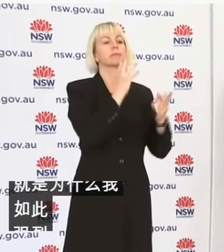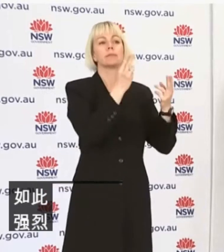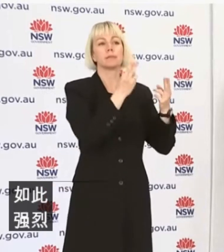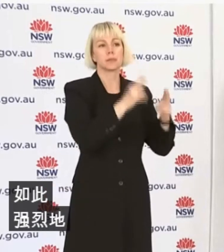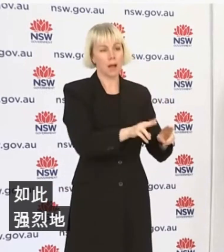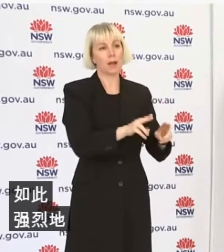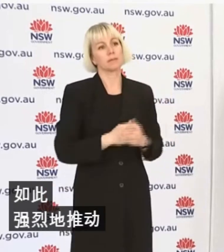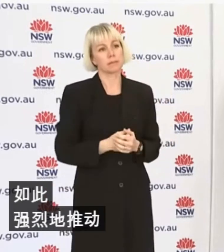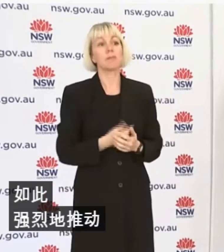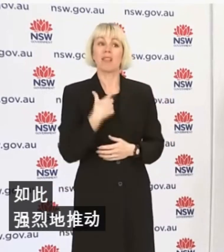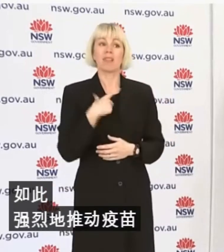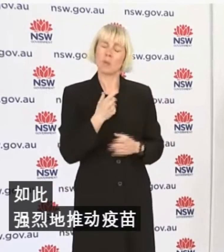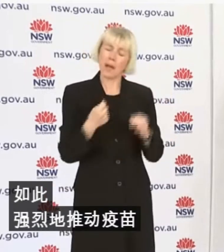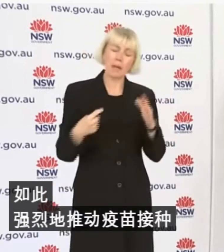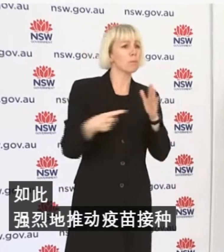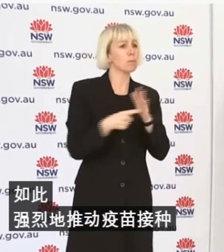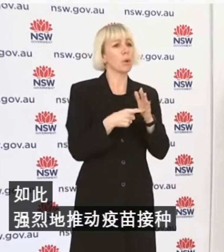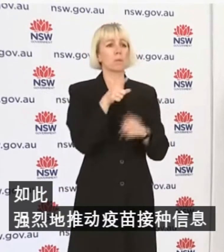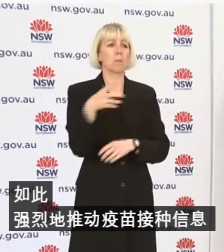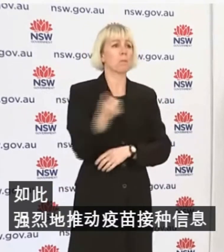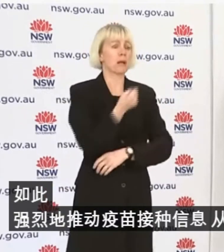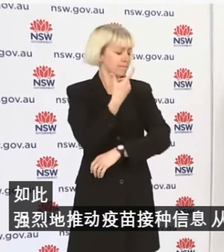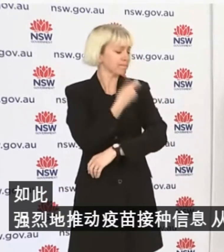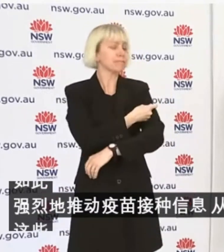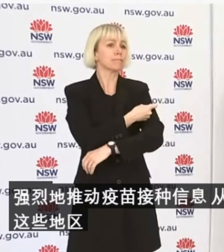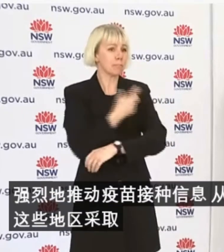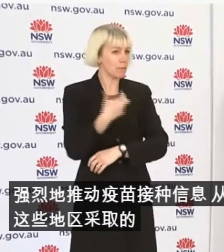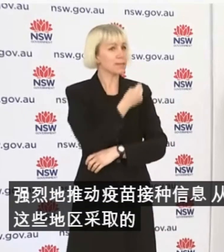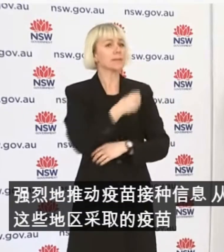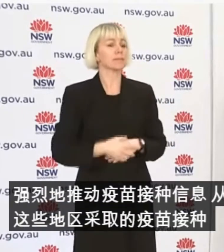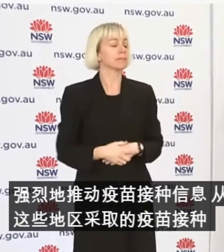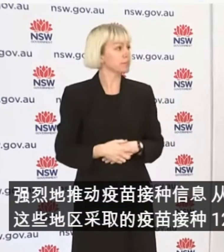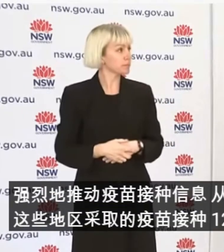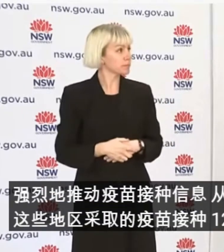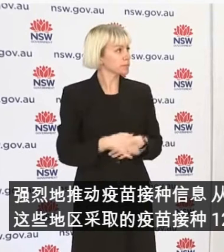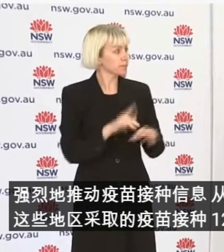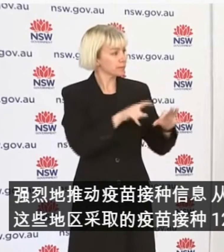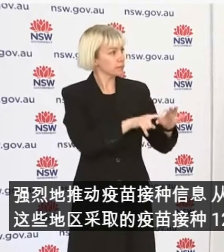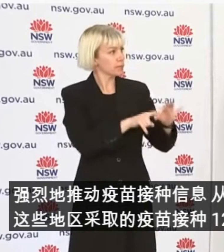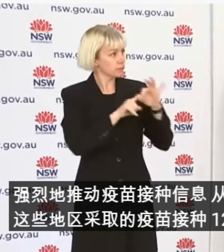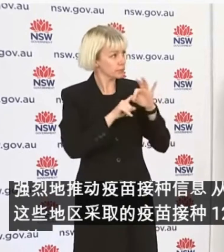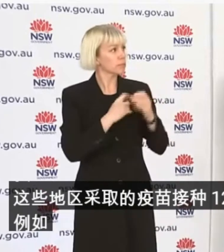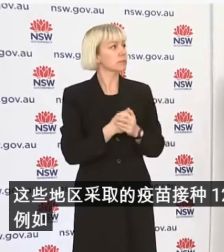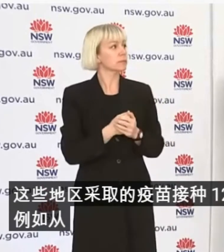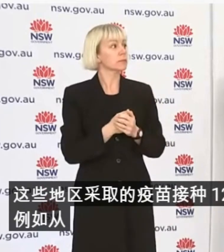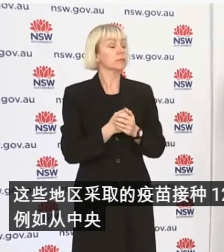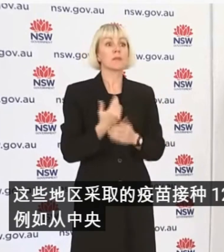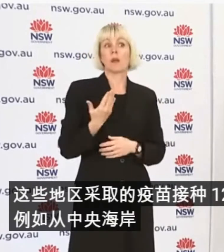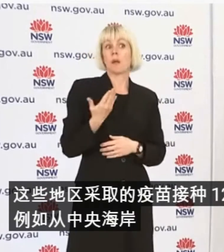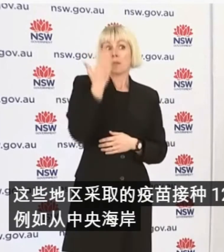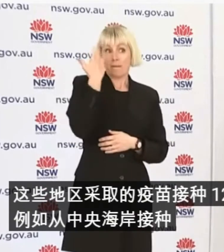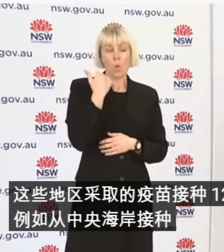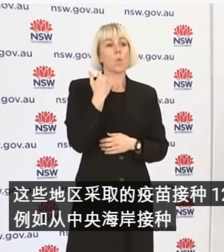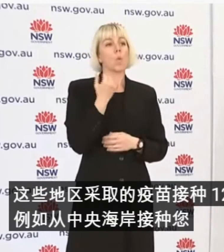so strongly. Premier, the vaccines that were taken from the regions to inoculate the Year 12s, like from the